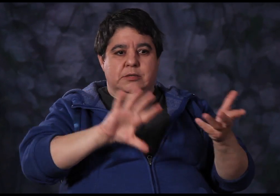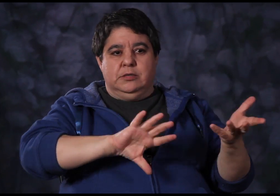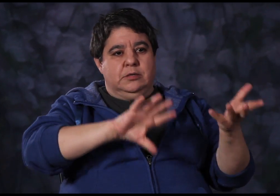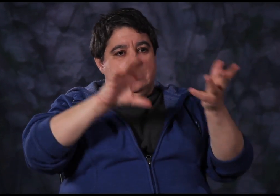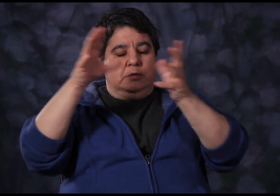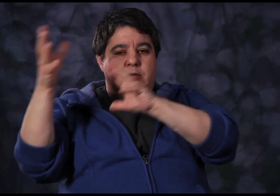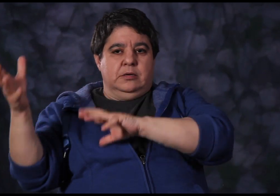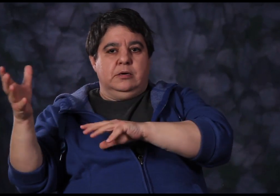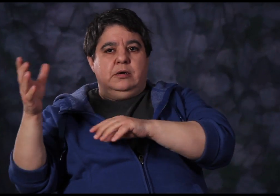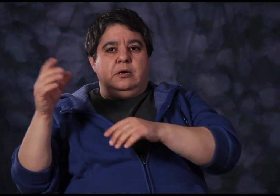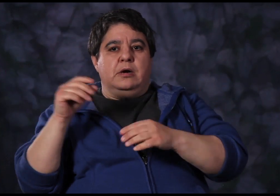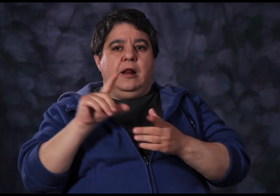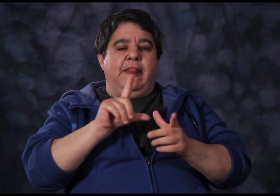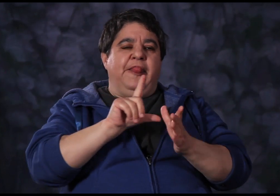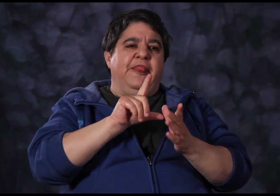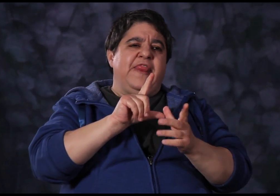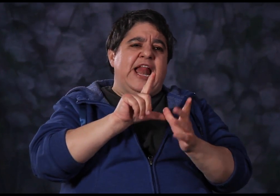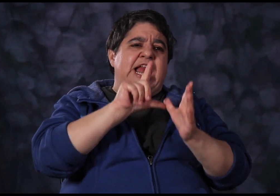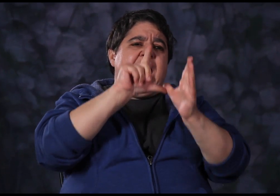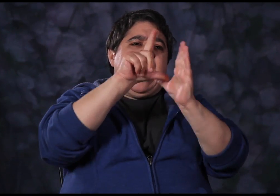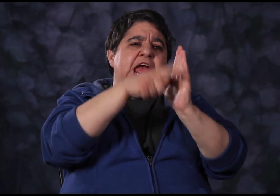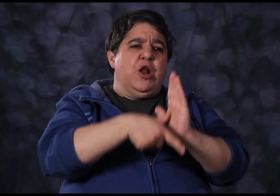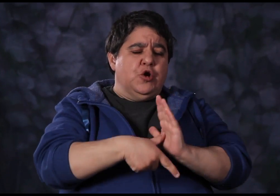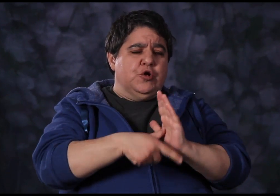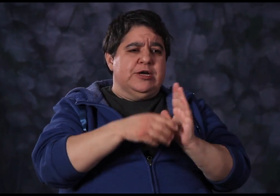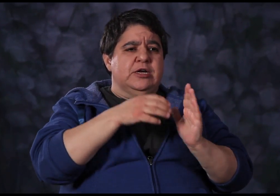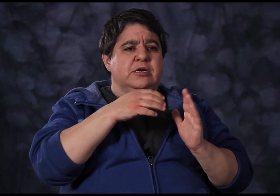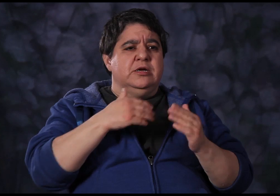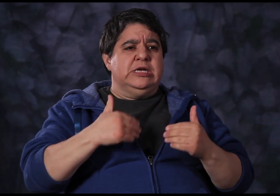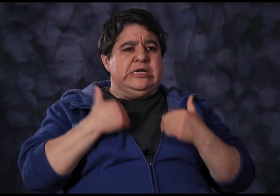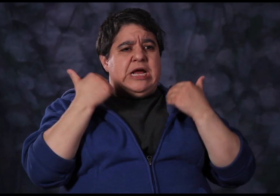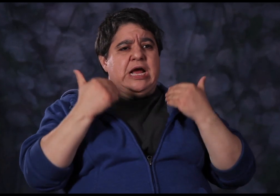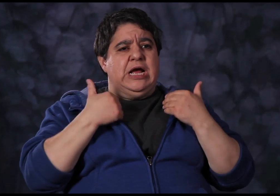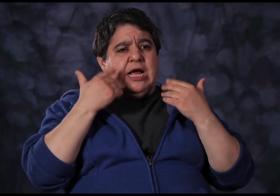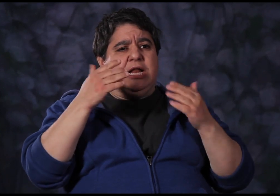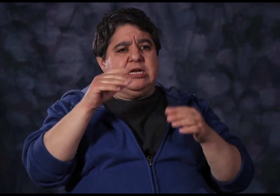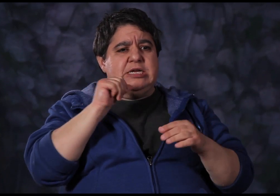in fact, the opposite happened, and that made it worse.